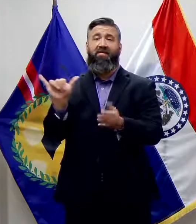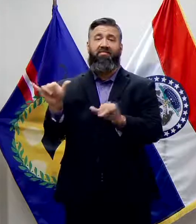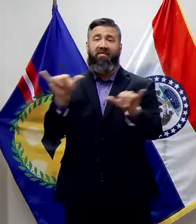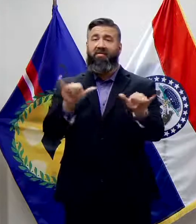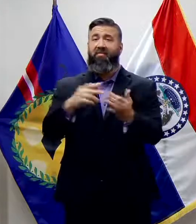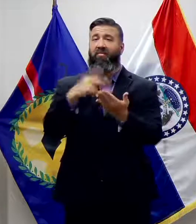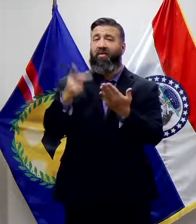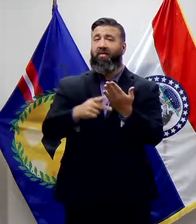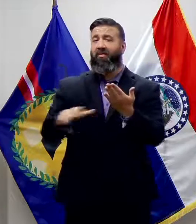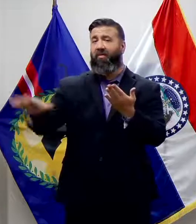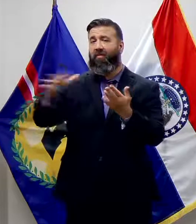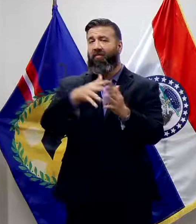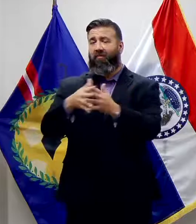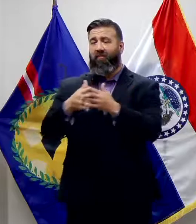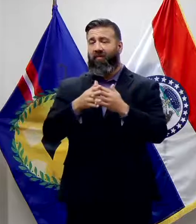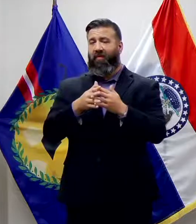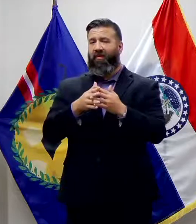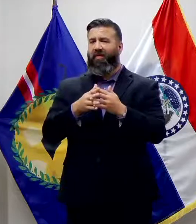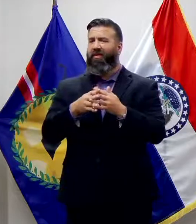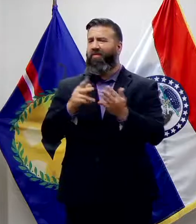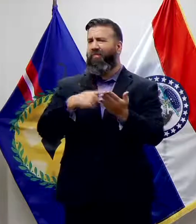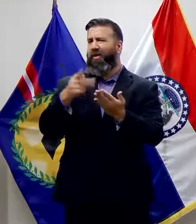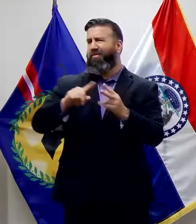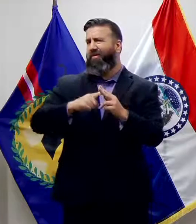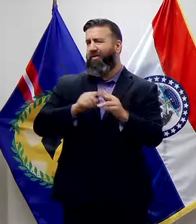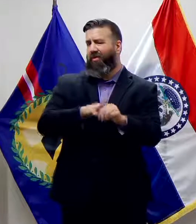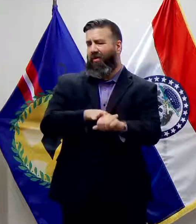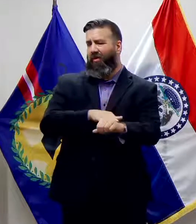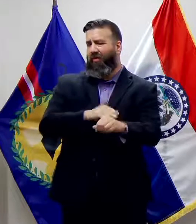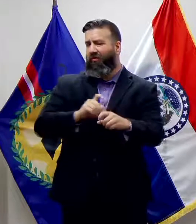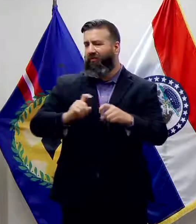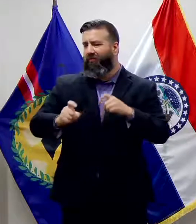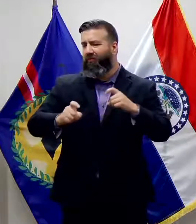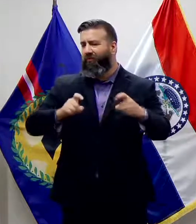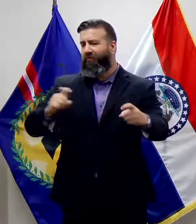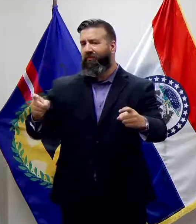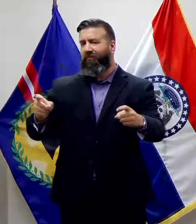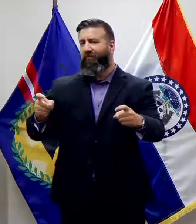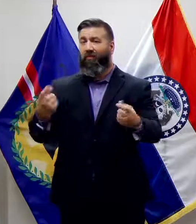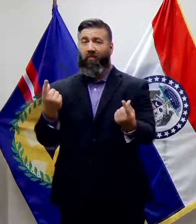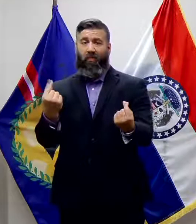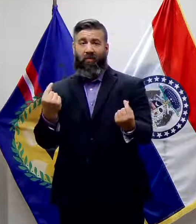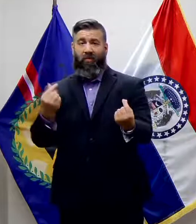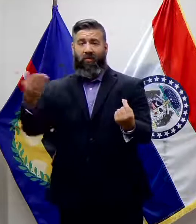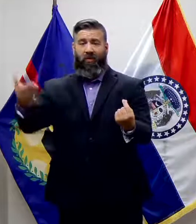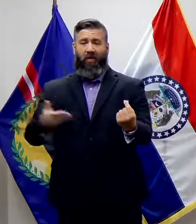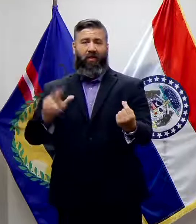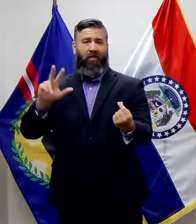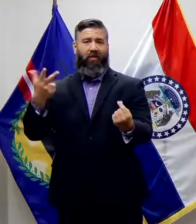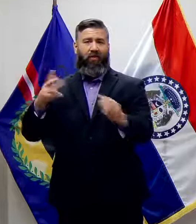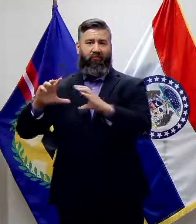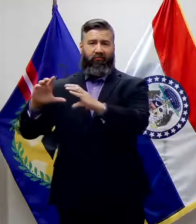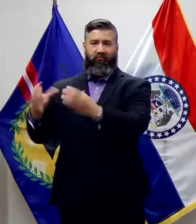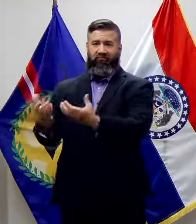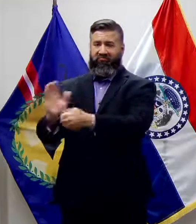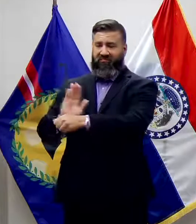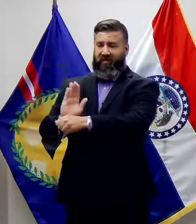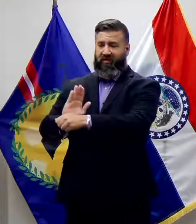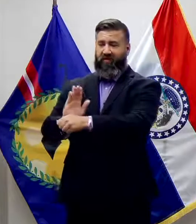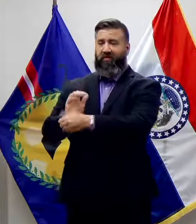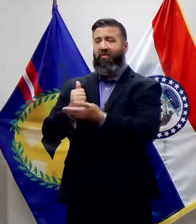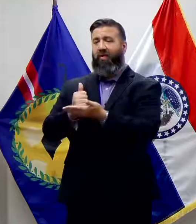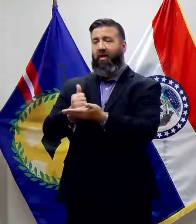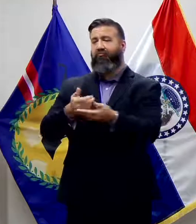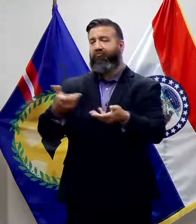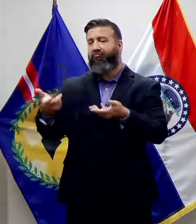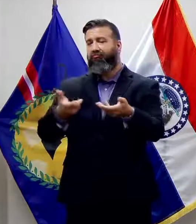rollout began slowly. Like other states, counties, and cities, we hired a third-party administrator to run the program, and that went